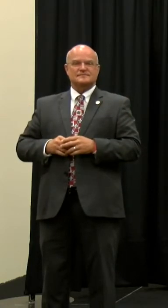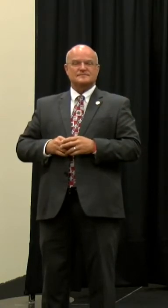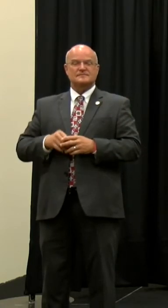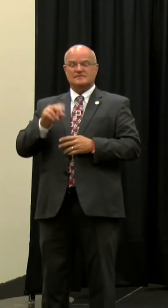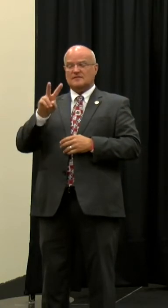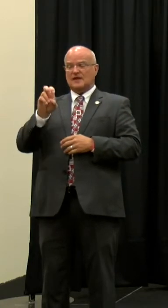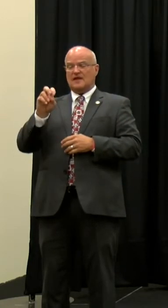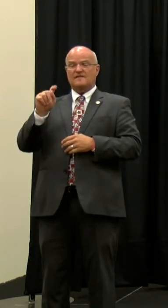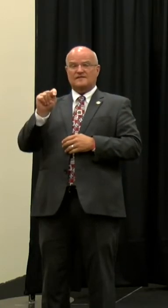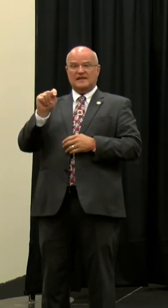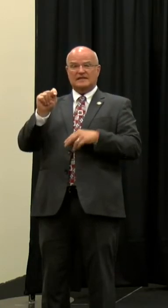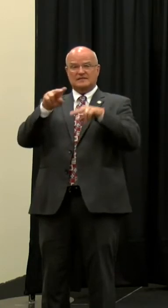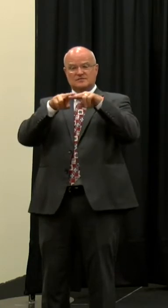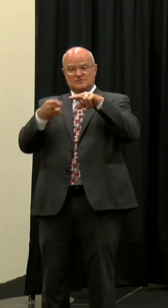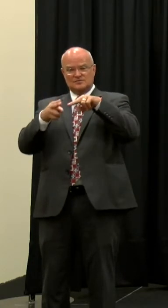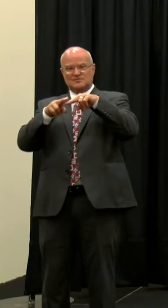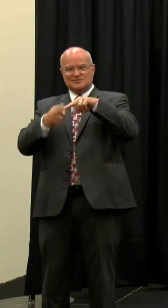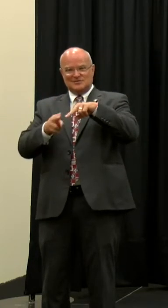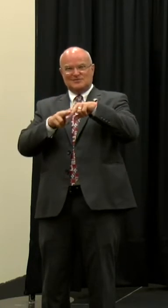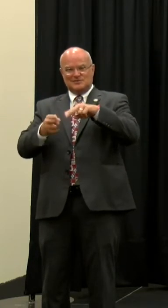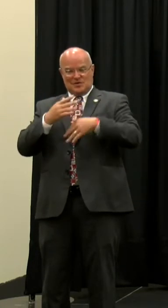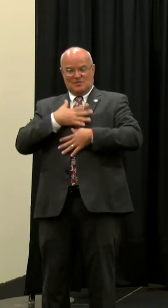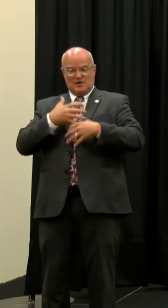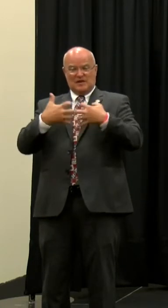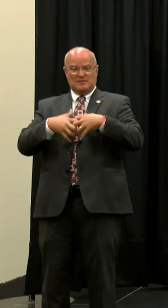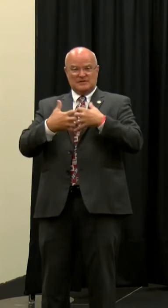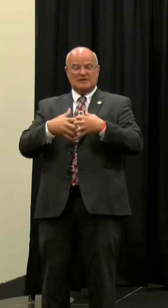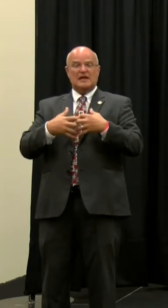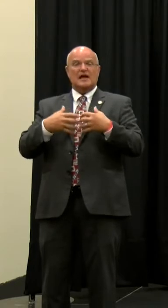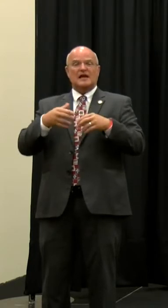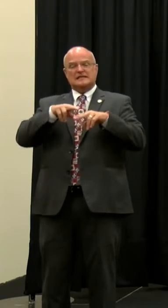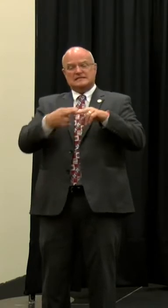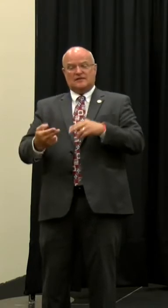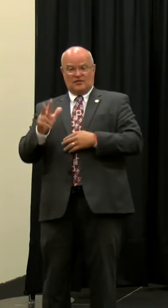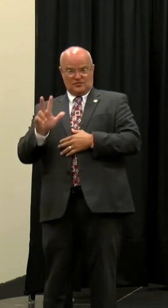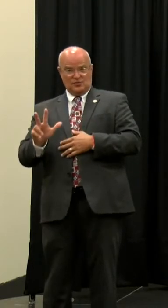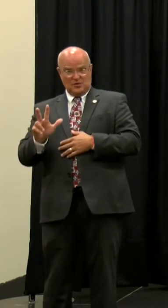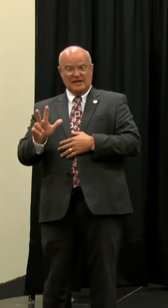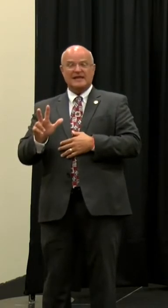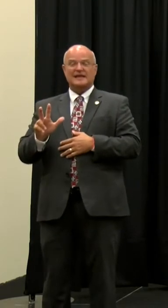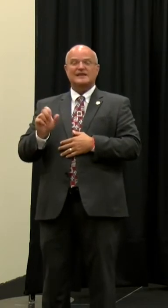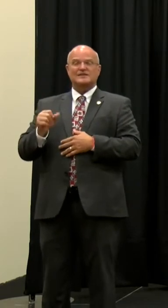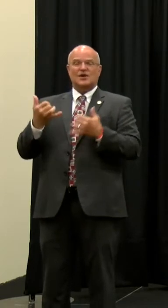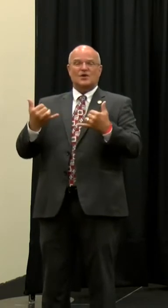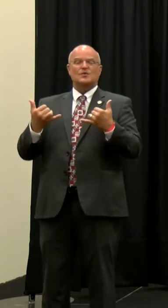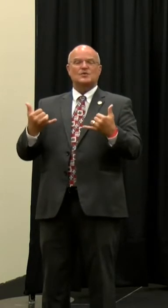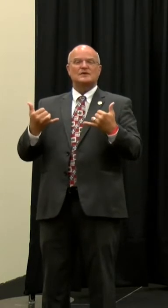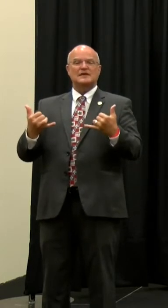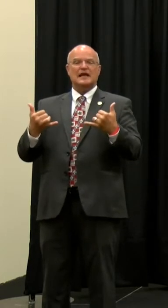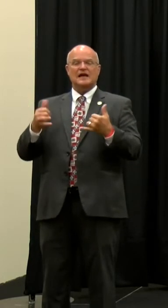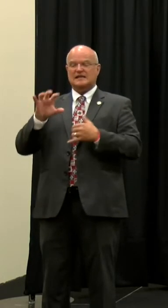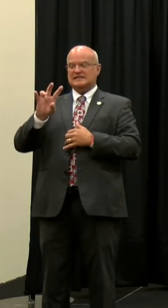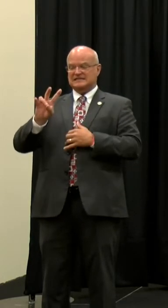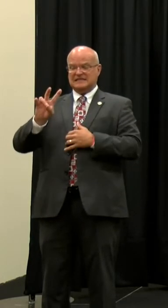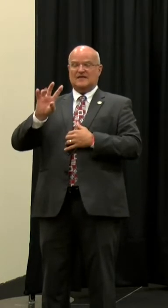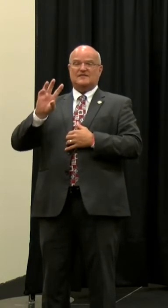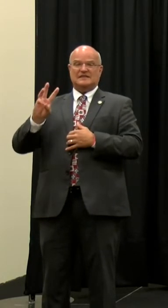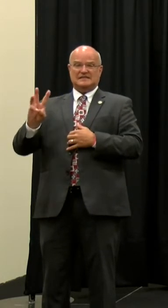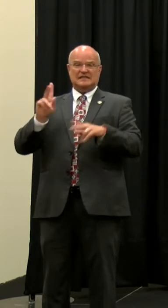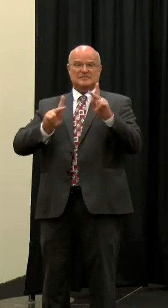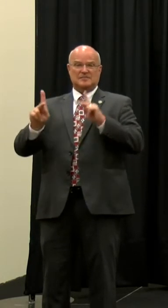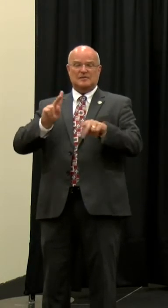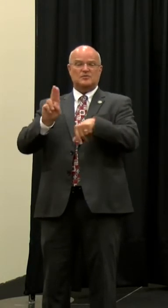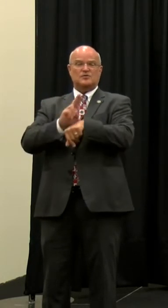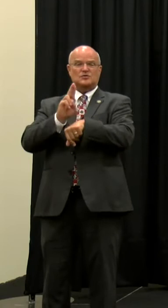Ventilator use continues to decrease. We had a decrease of 3 individuals, so we're now with 76 individuals